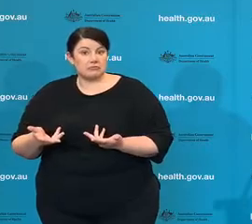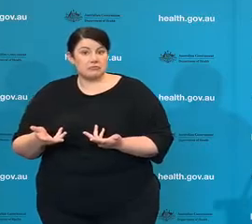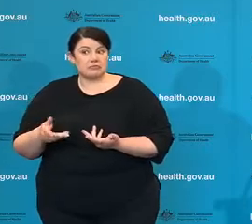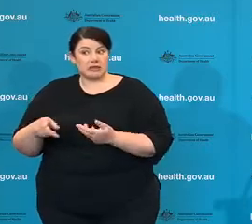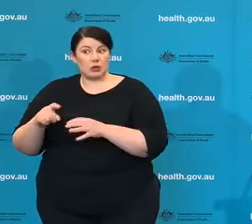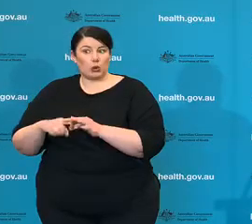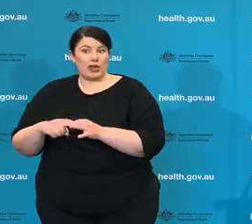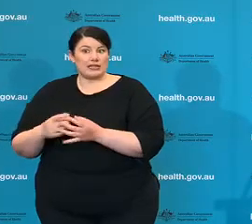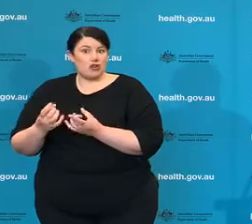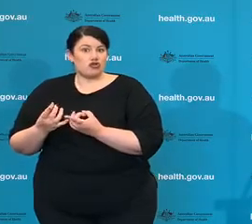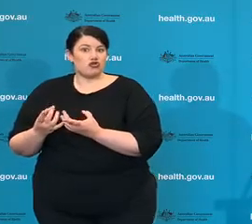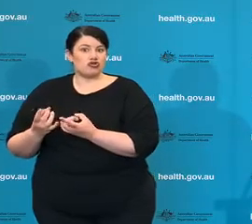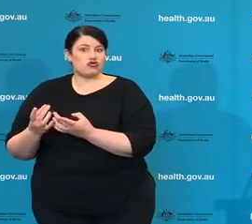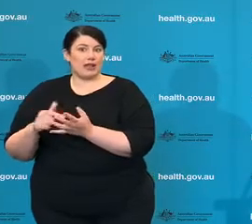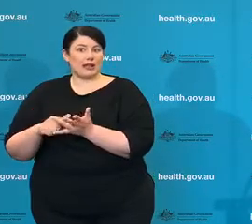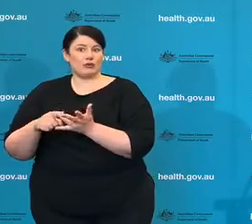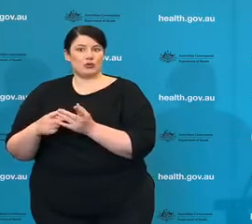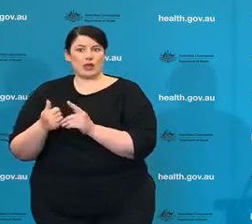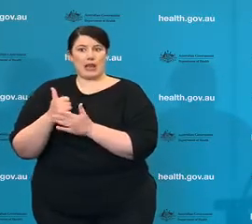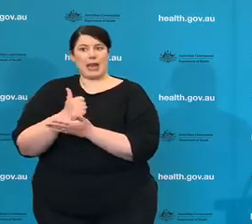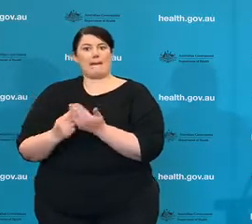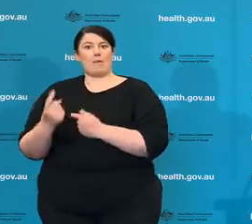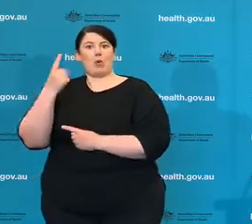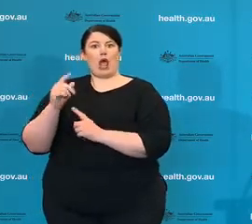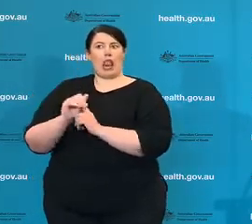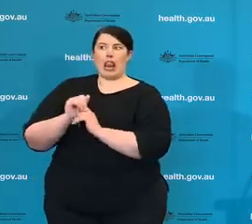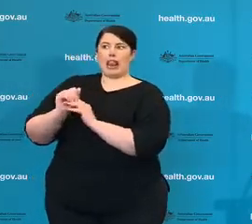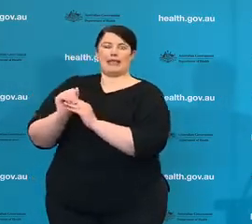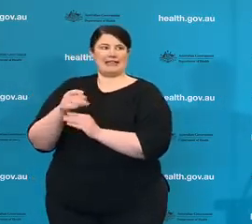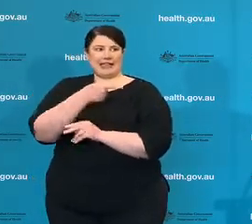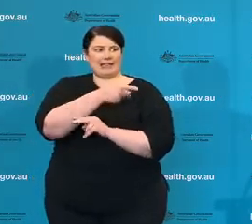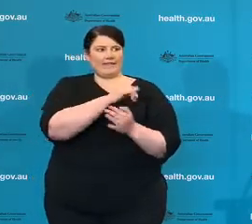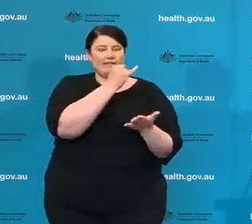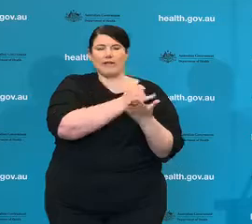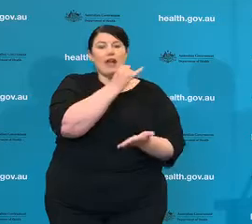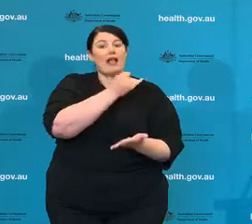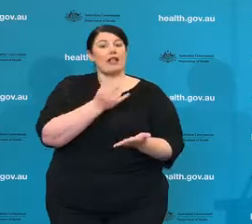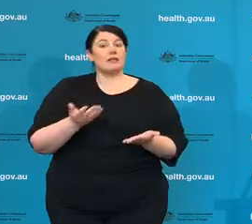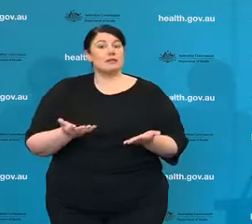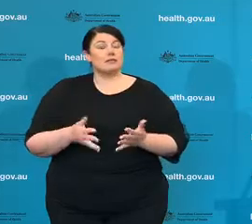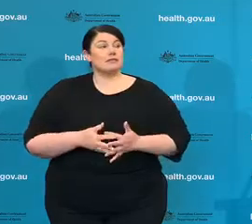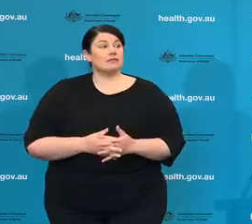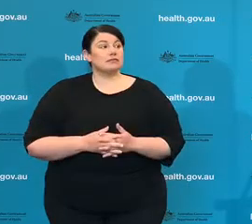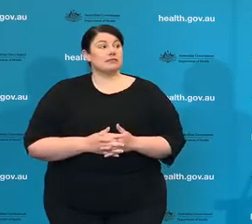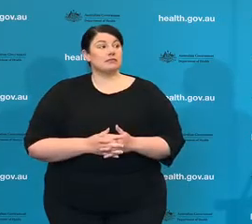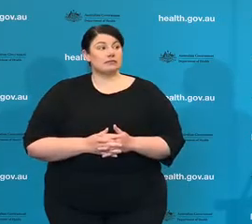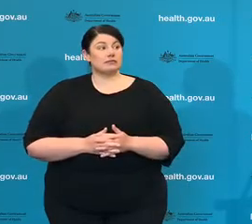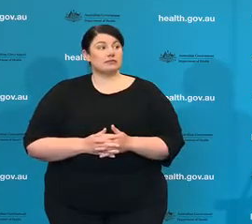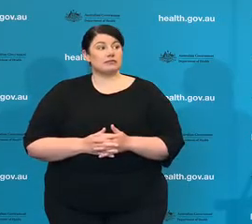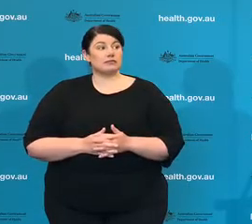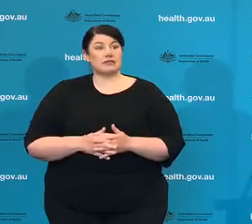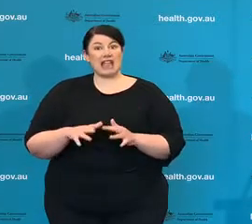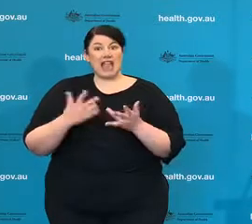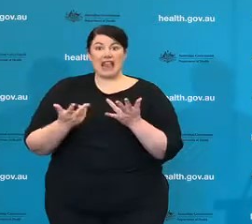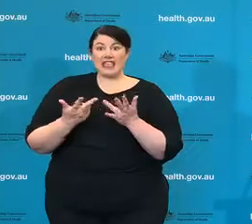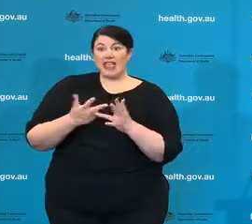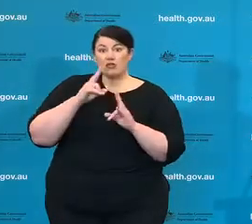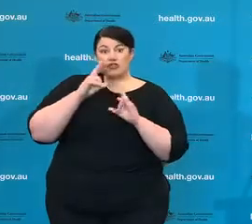the wings to potentially be the next prime candidate for a vaccine? And are there any lessons that the UQ researchers could learn here?